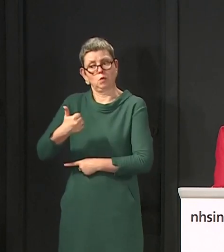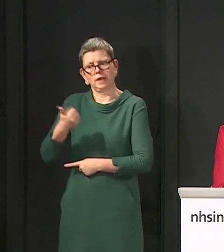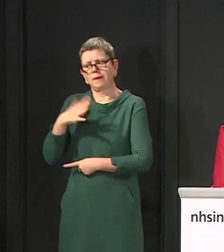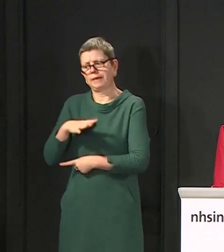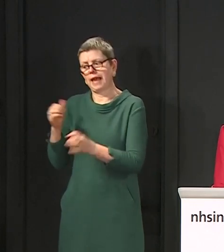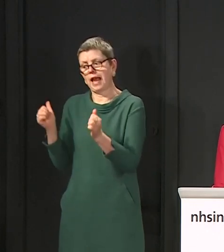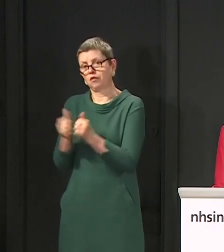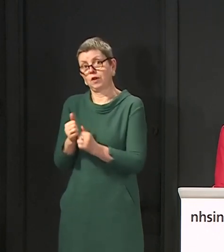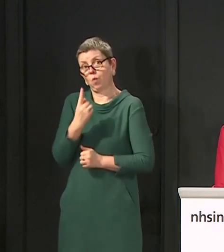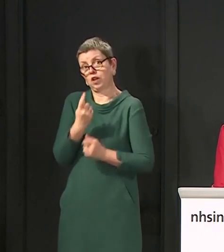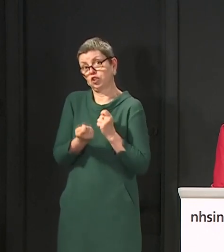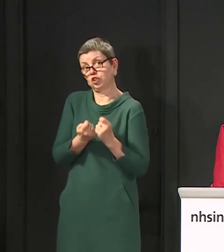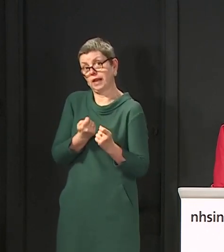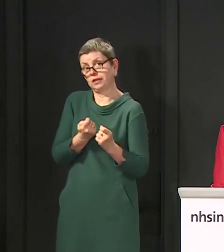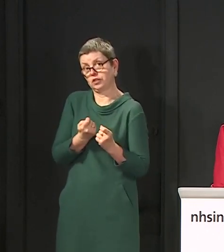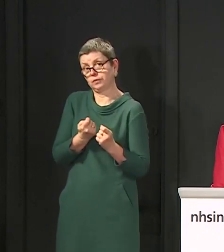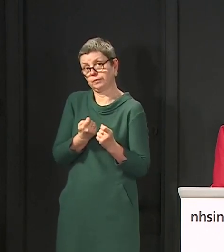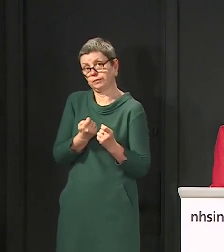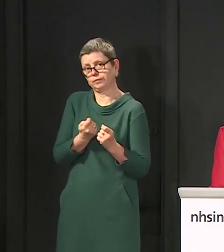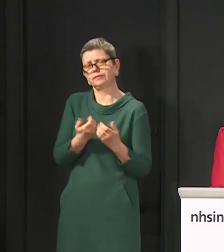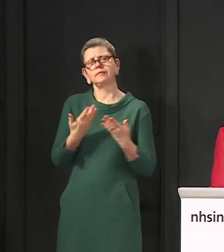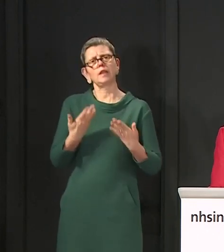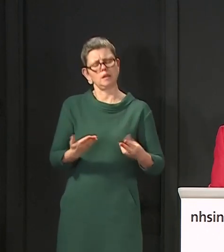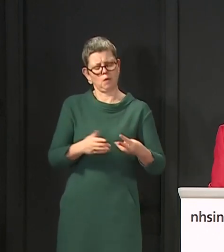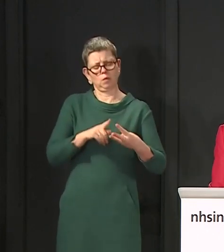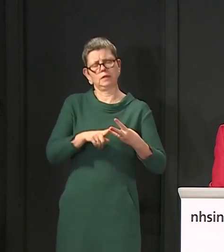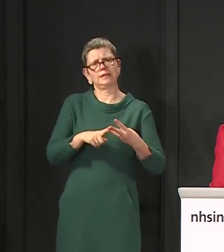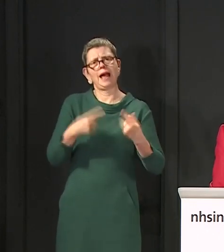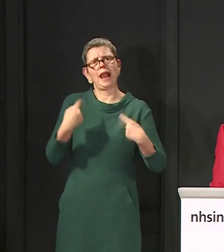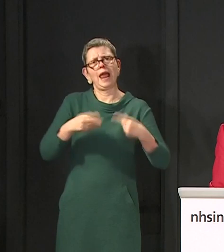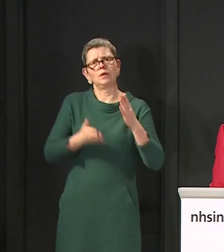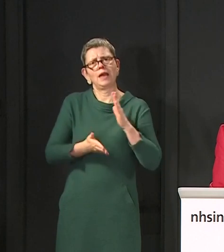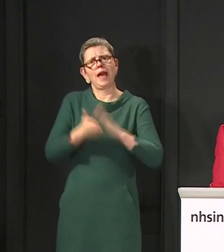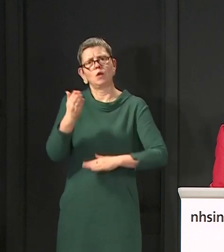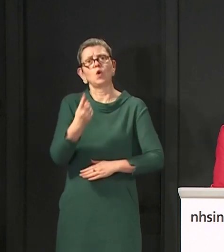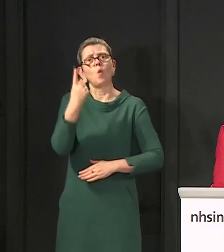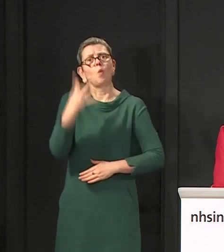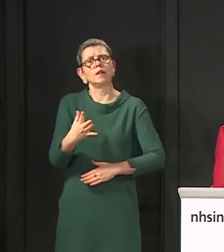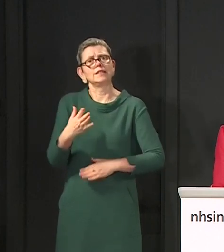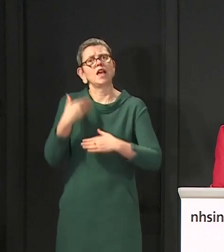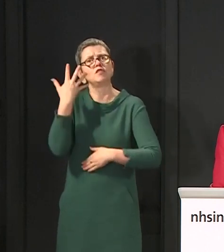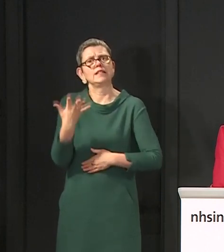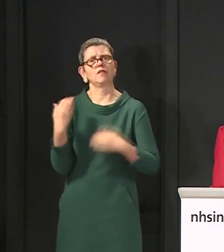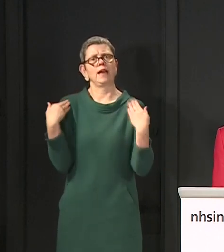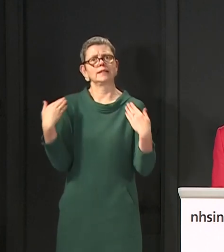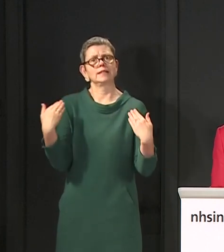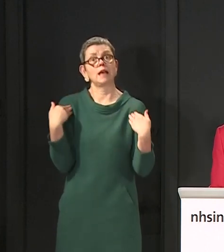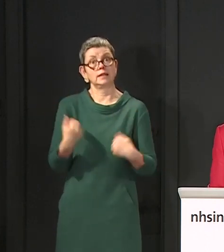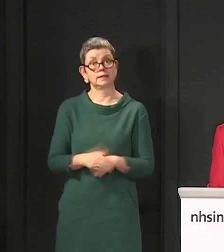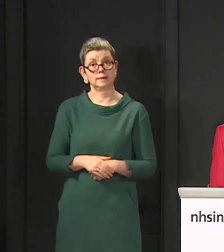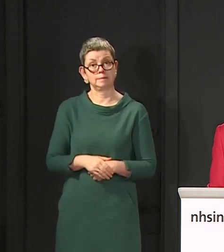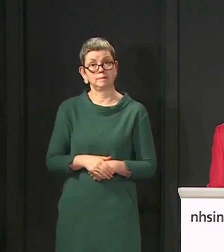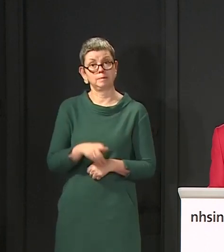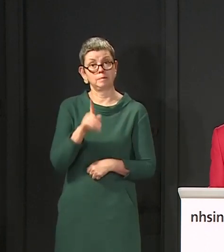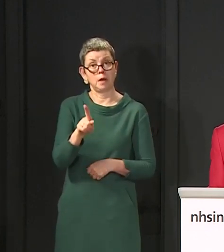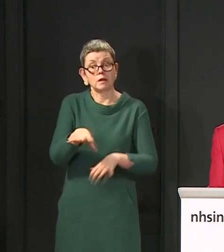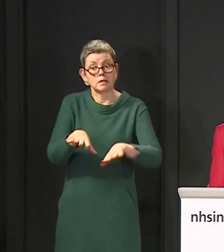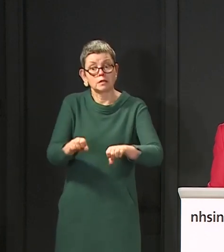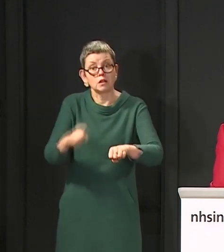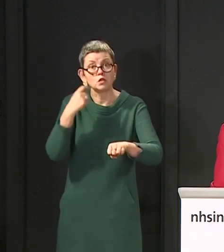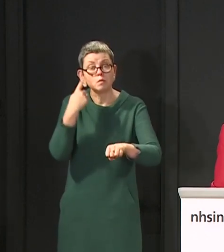guidance. At present, you're only permitted to leave home to exercise once every day. From tomorrow, that